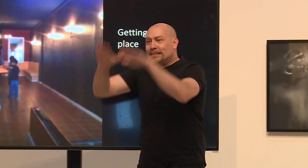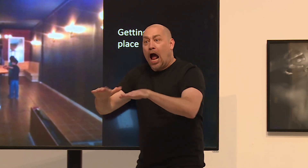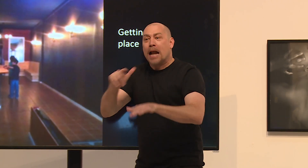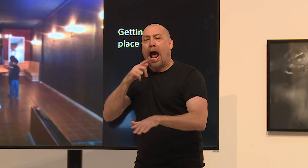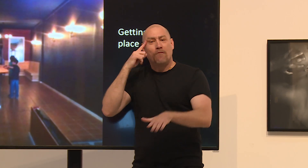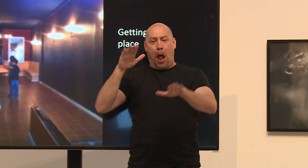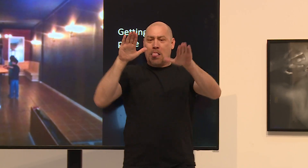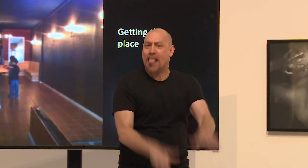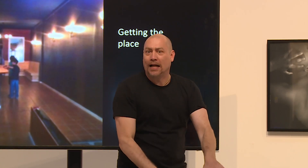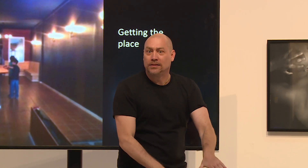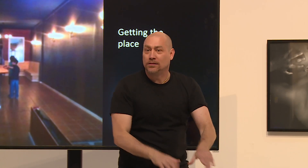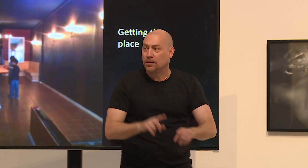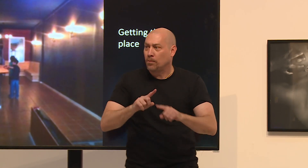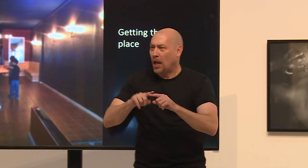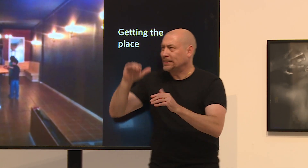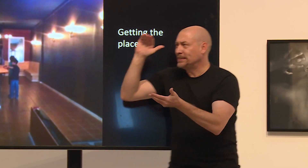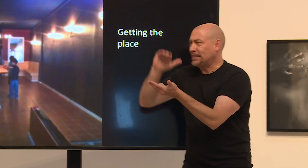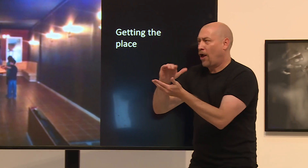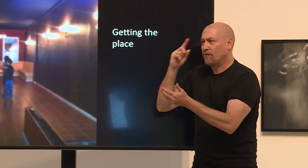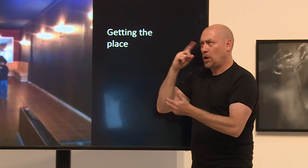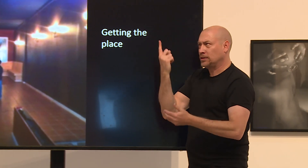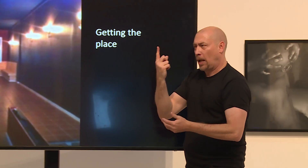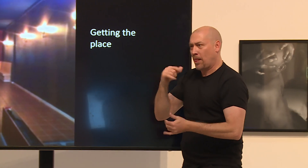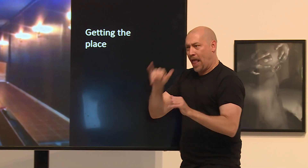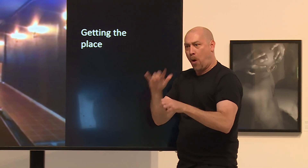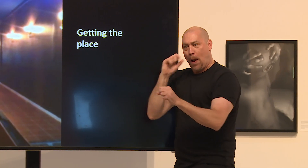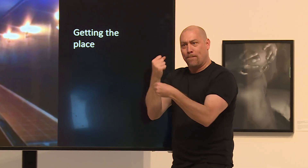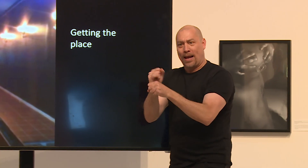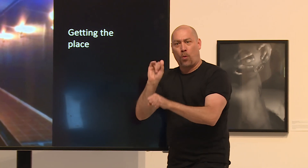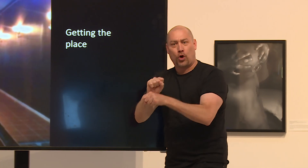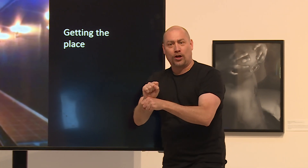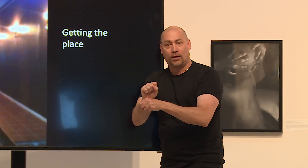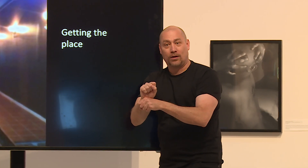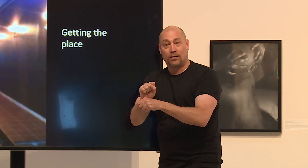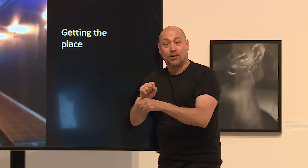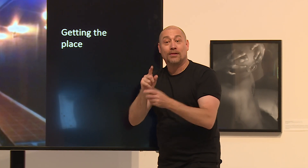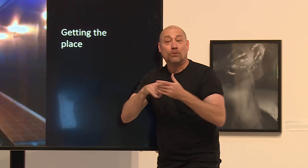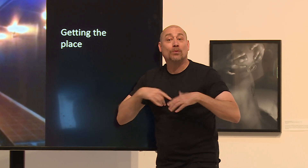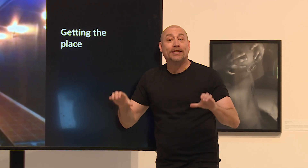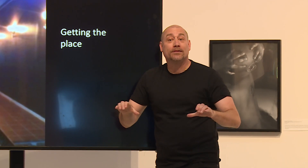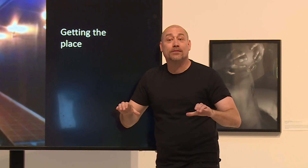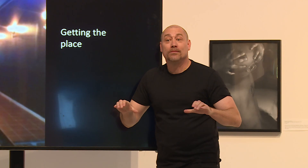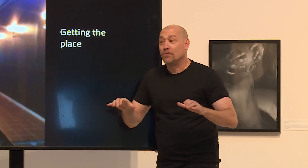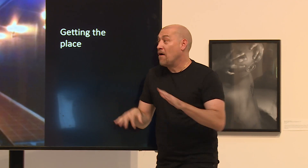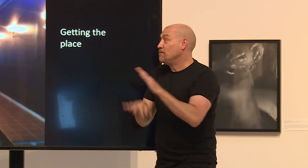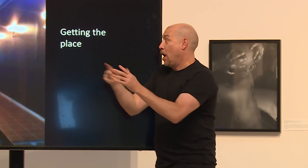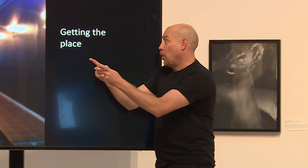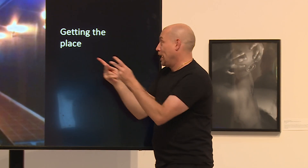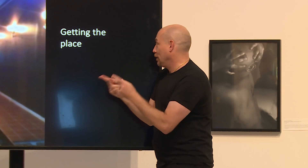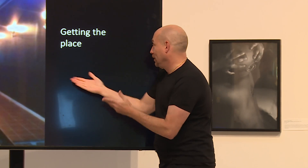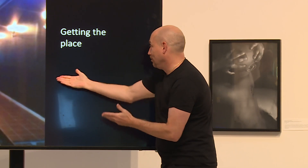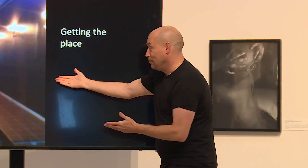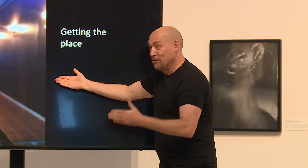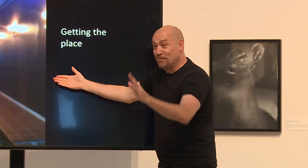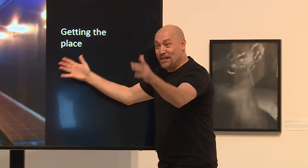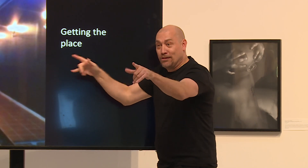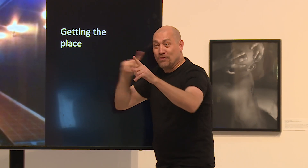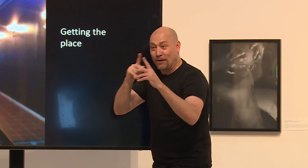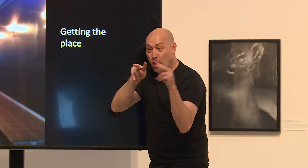everything. But we knew that wasn't going to work. So we had to change that vision to find a place